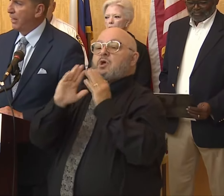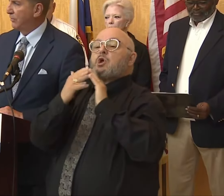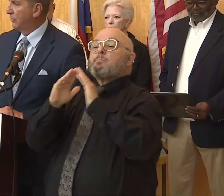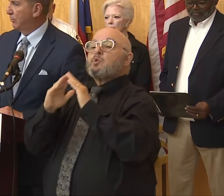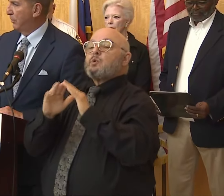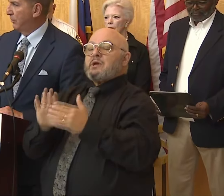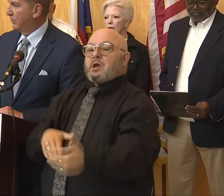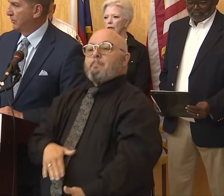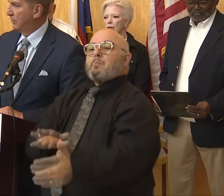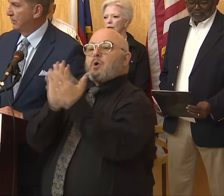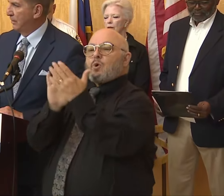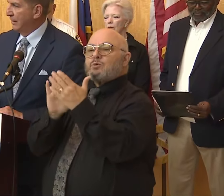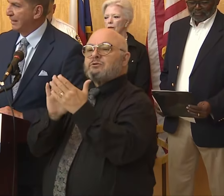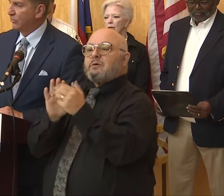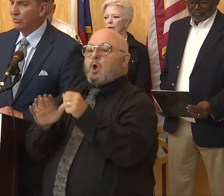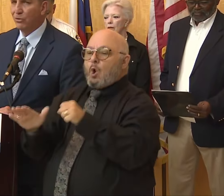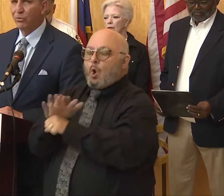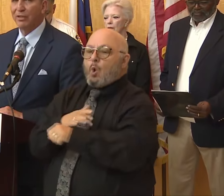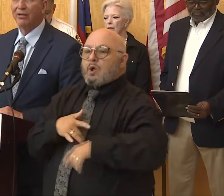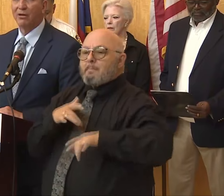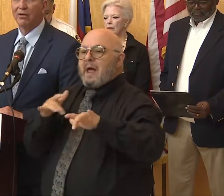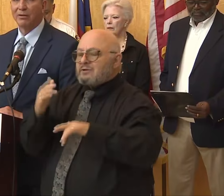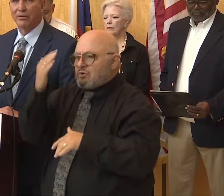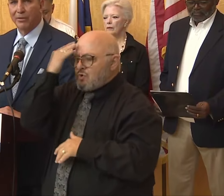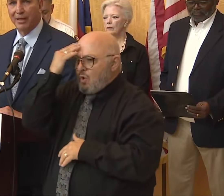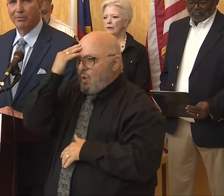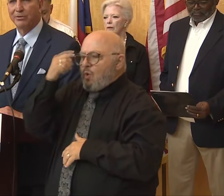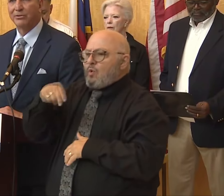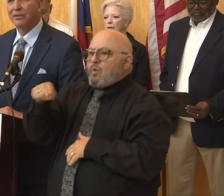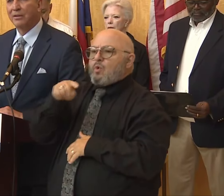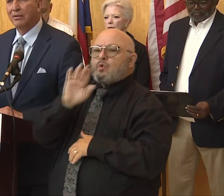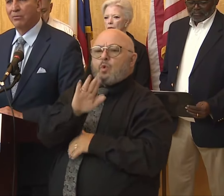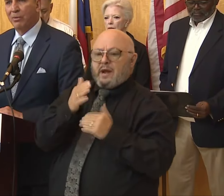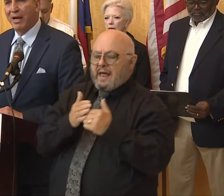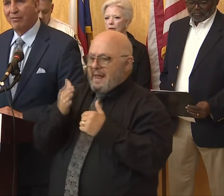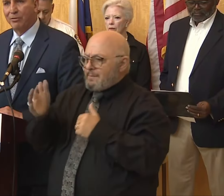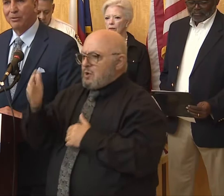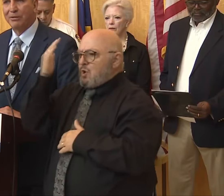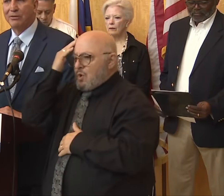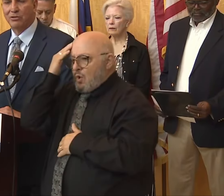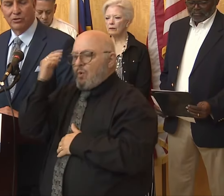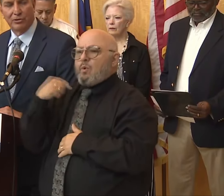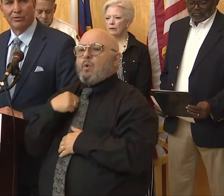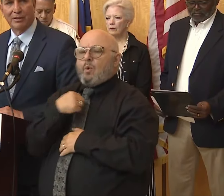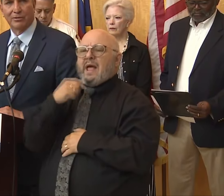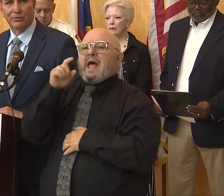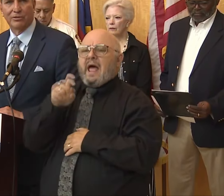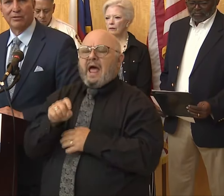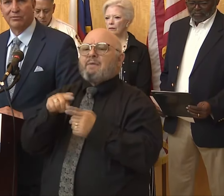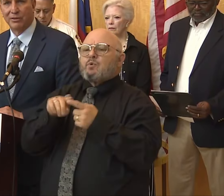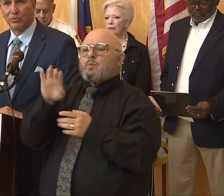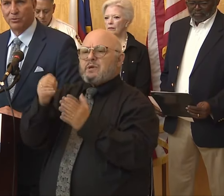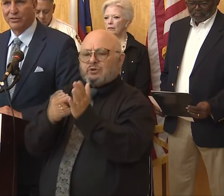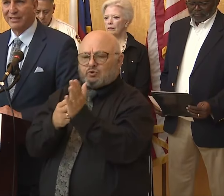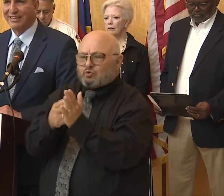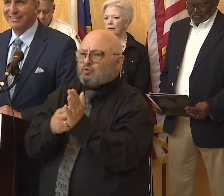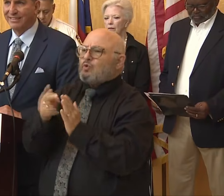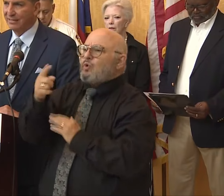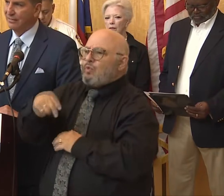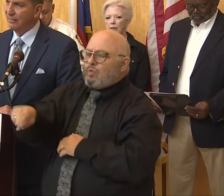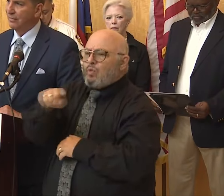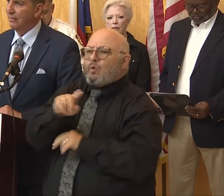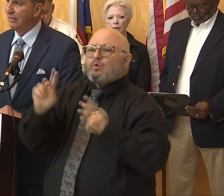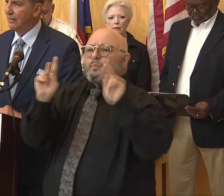whole compassion approach, get to know who they are, your neighbors. We have to be sure that those individuals get